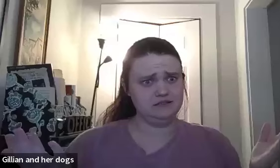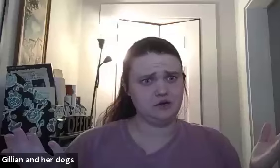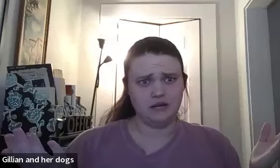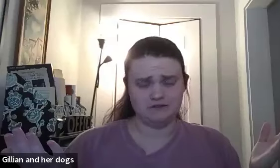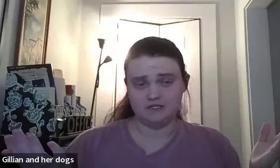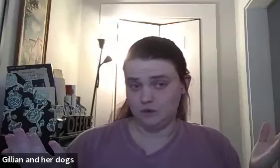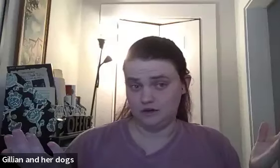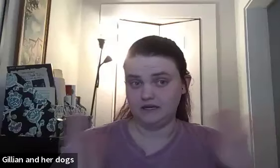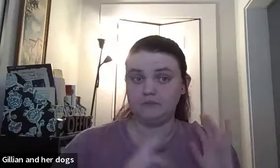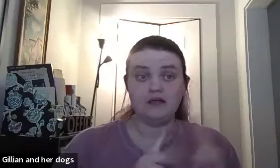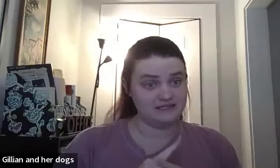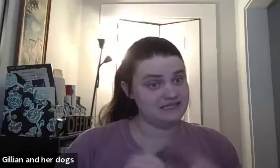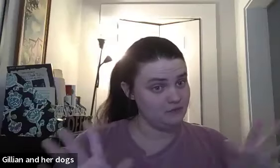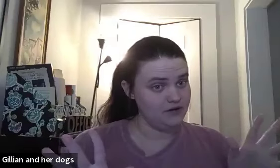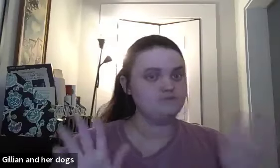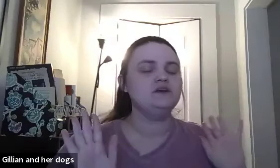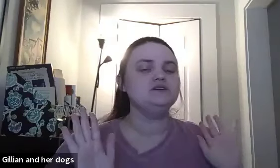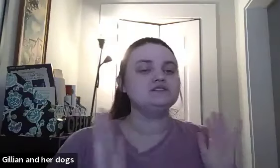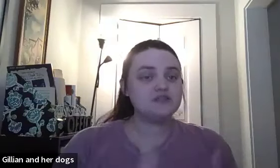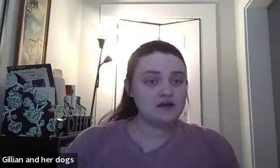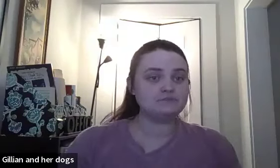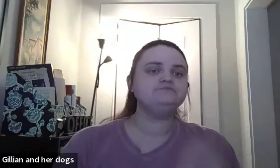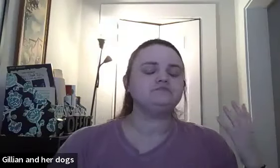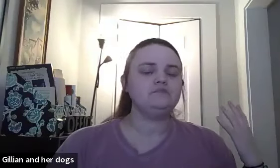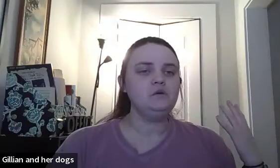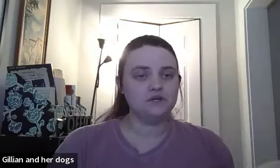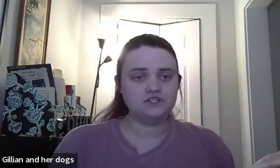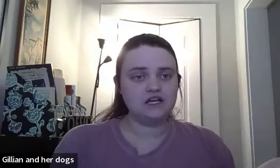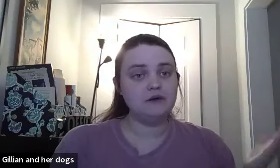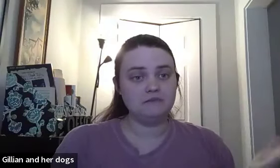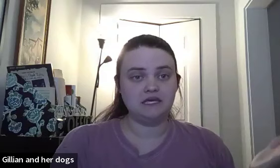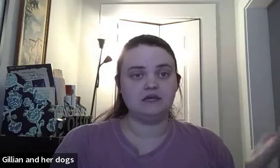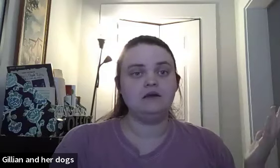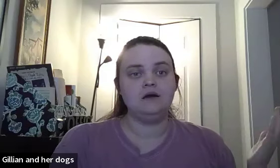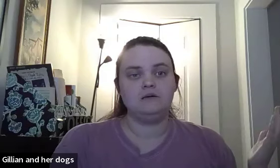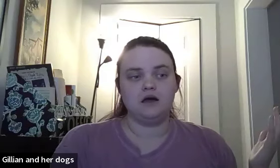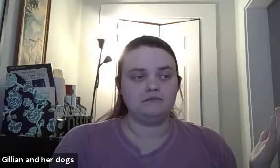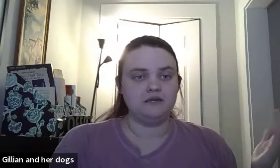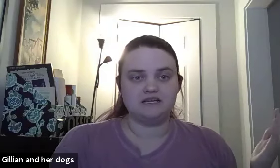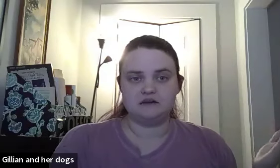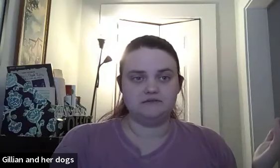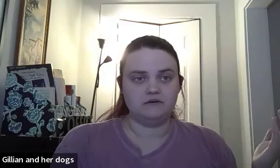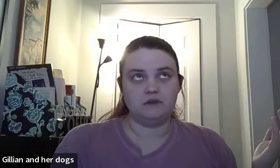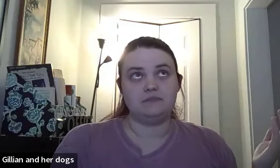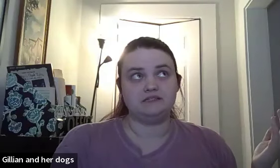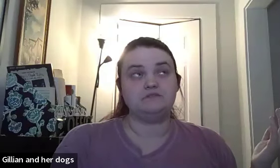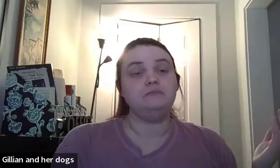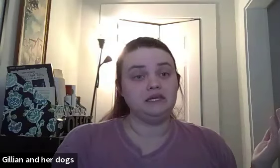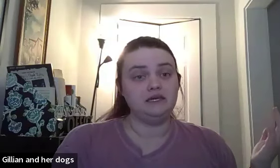guess. Pronouns as well. It applies the same way. So when you're talking about me, me, myself, not myself,